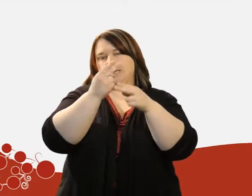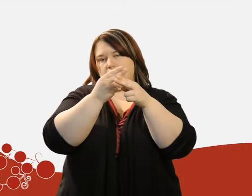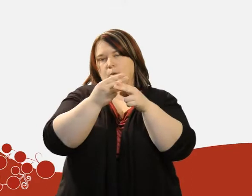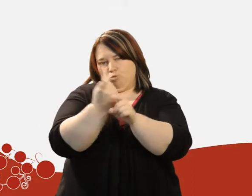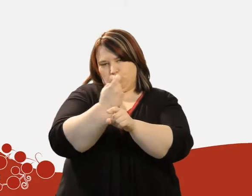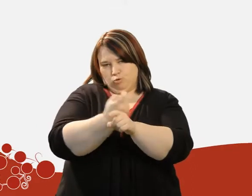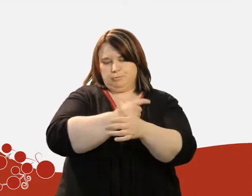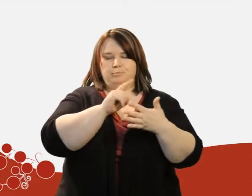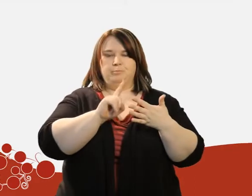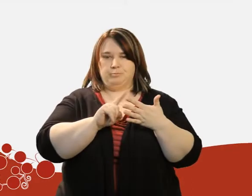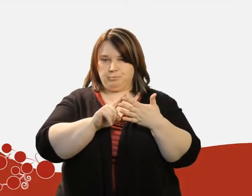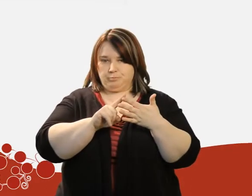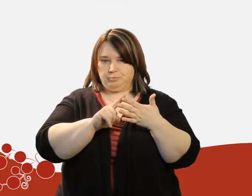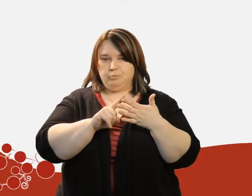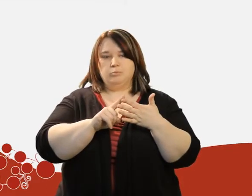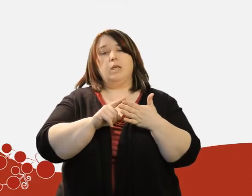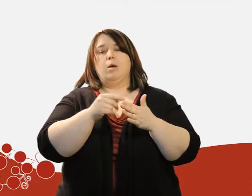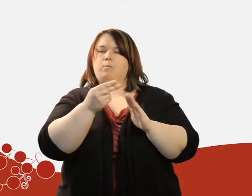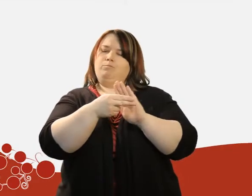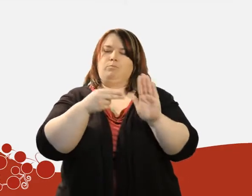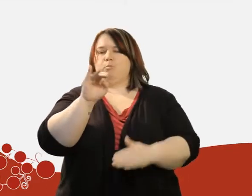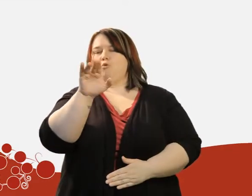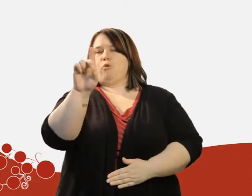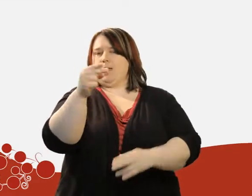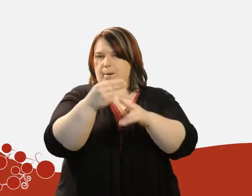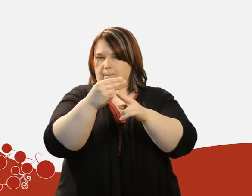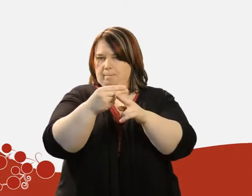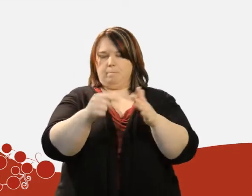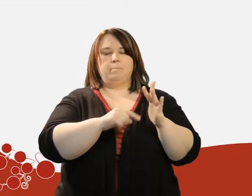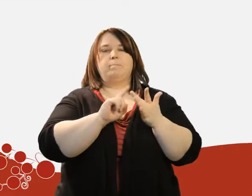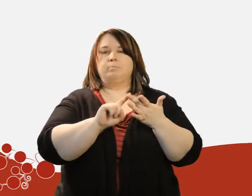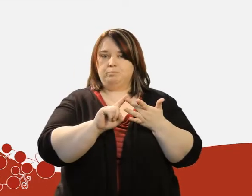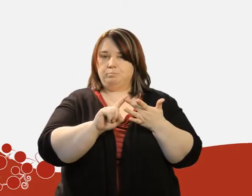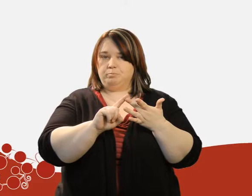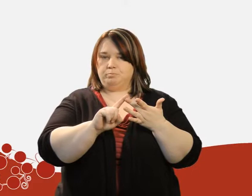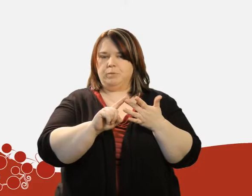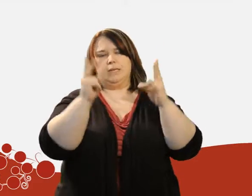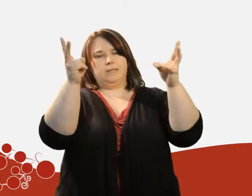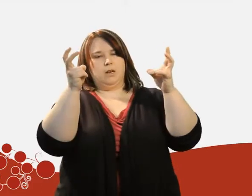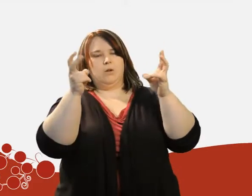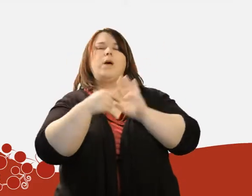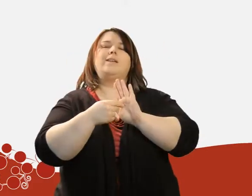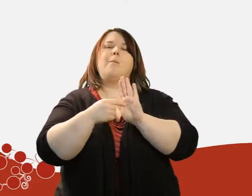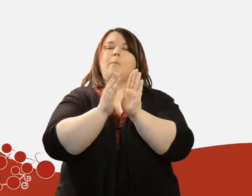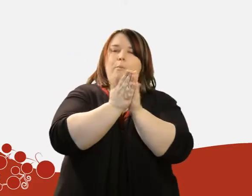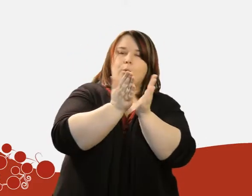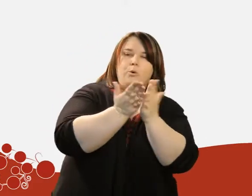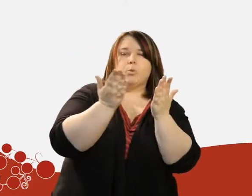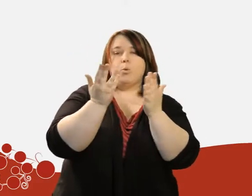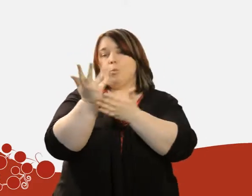1. Proper names. 2. Brand names. 3. Titles, for example, books or